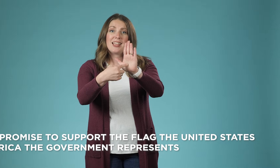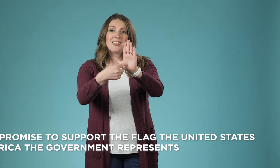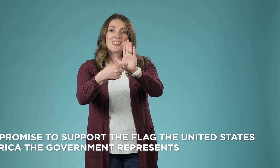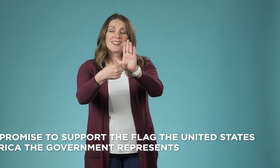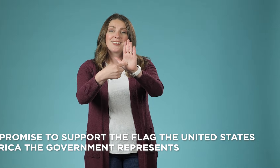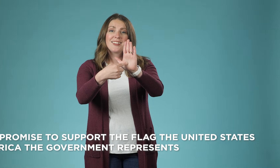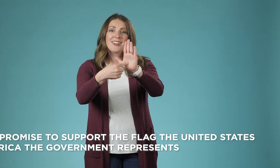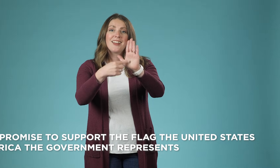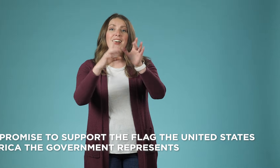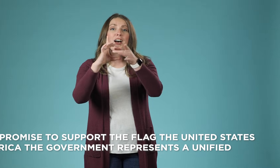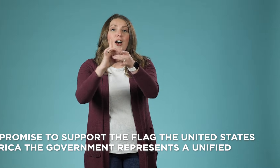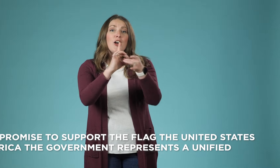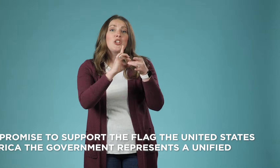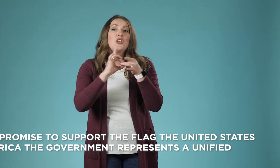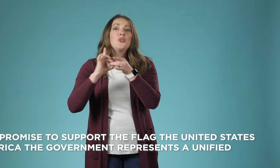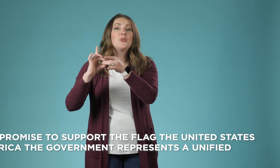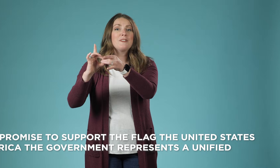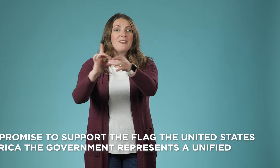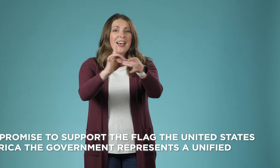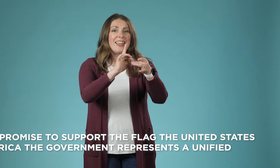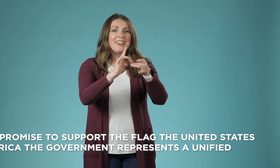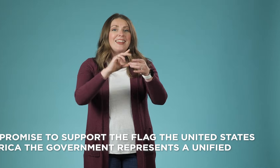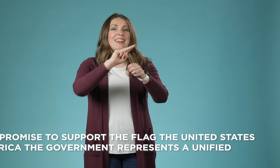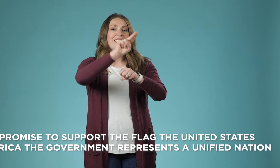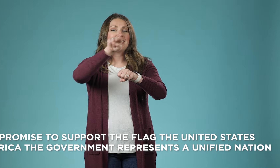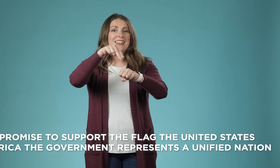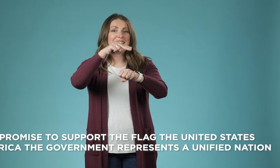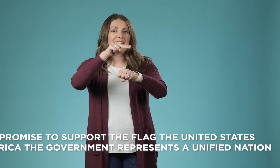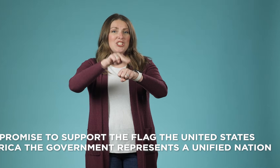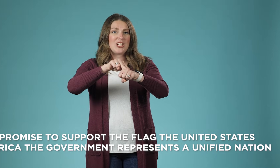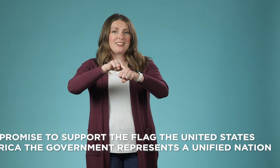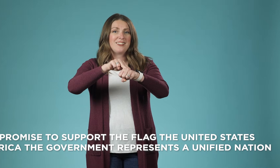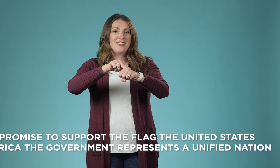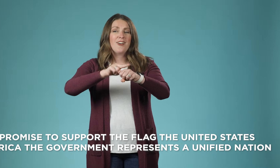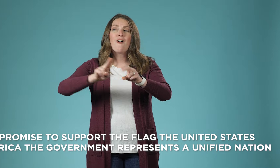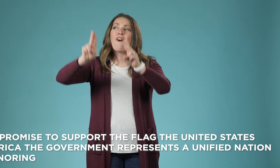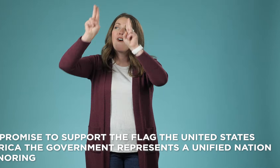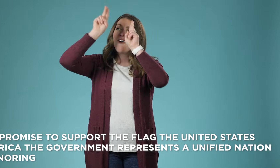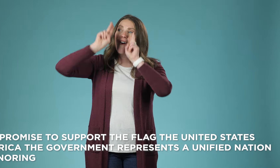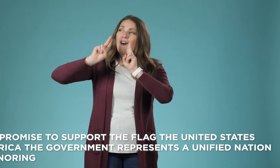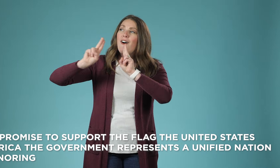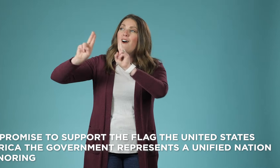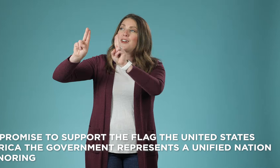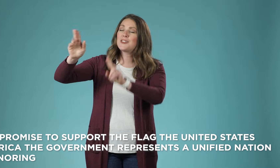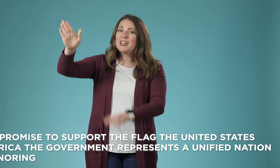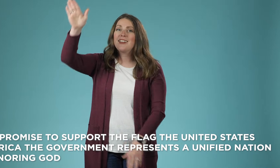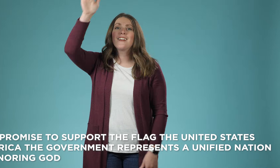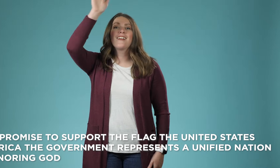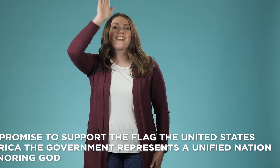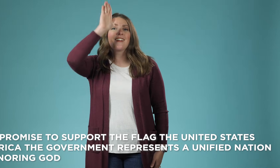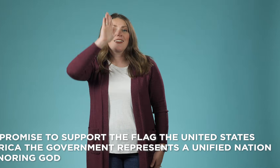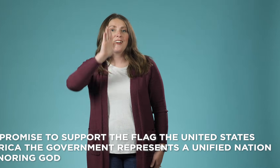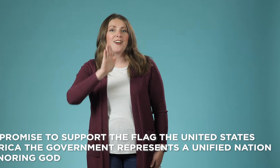represents a unified nation honoring